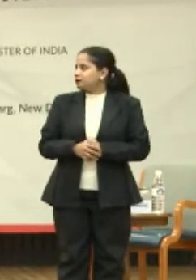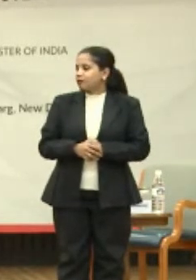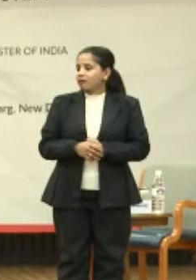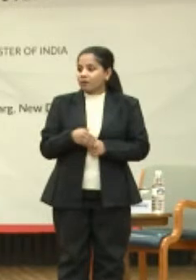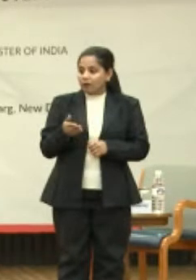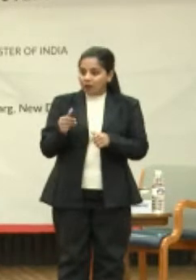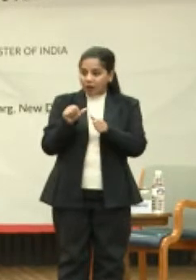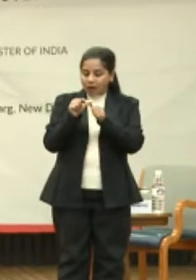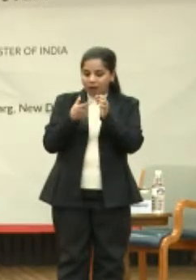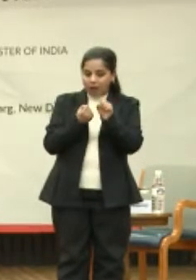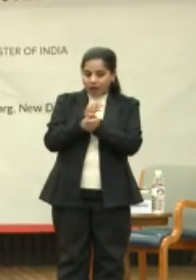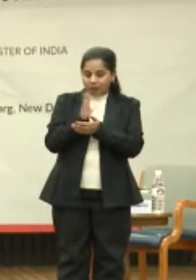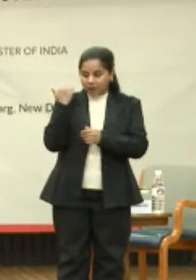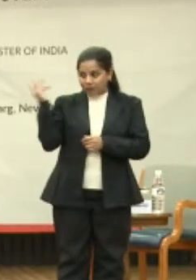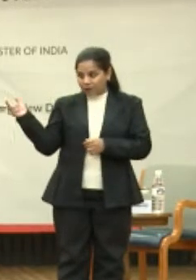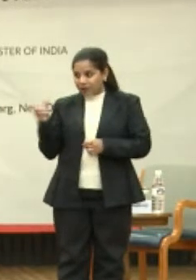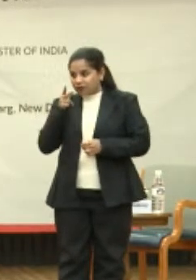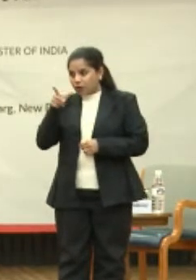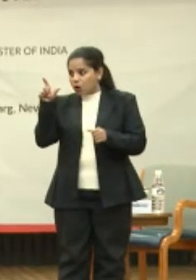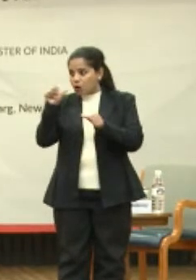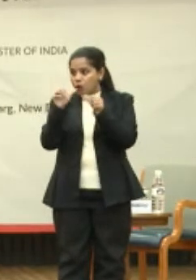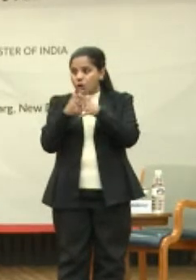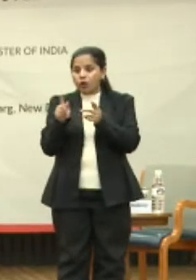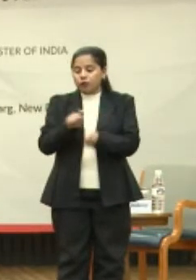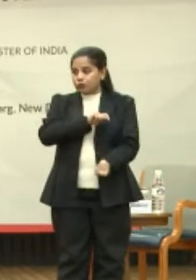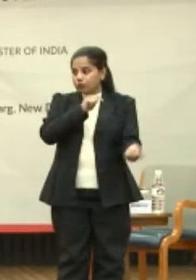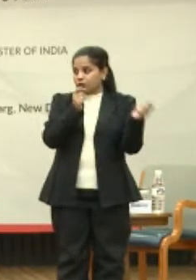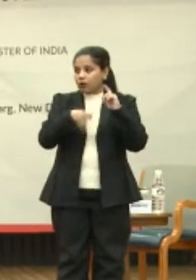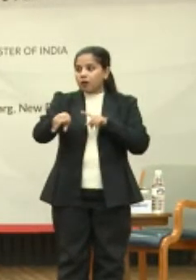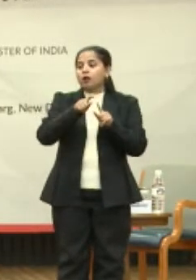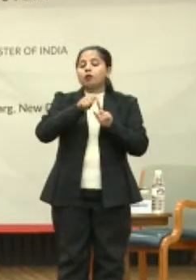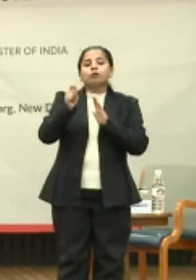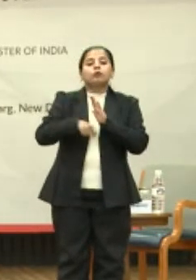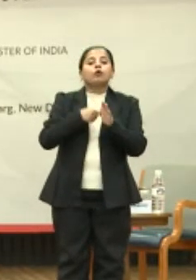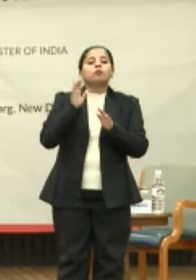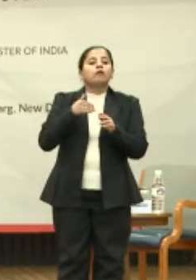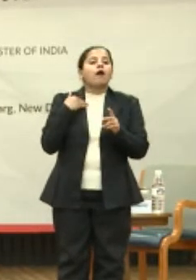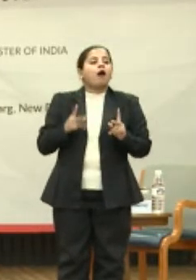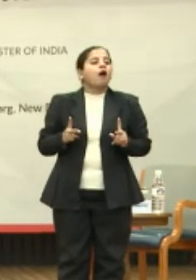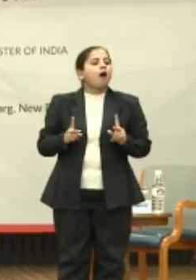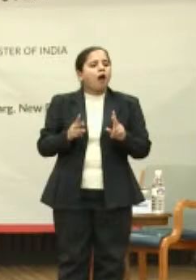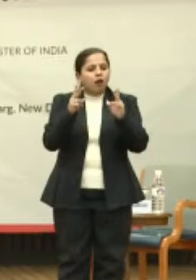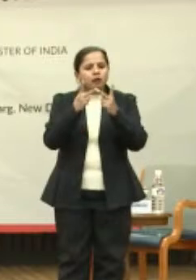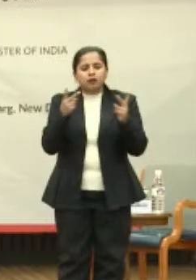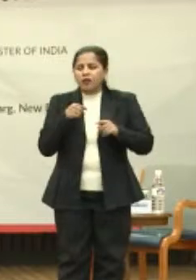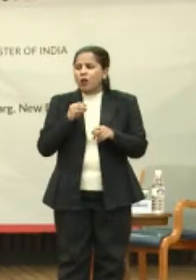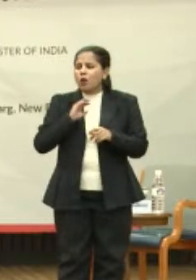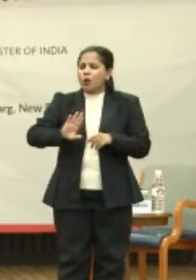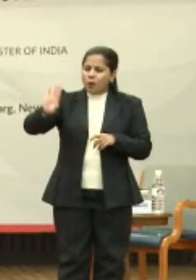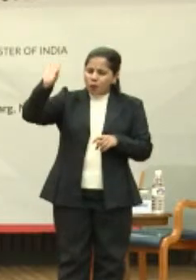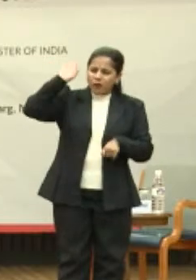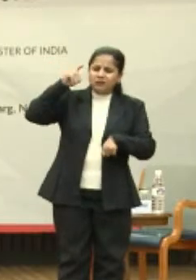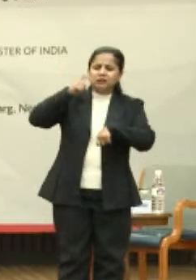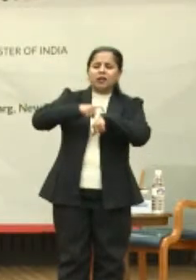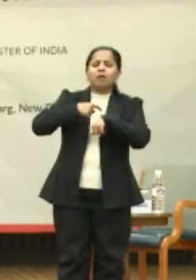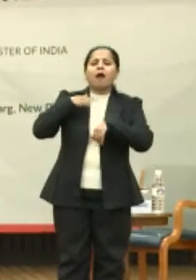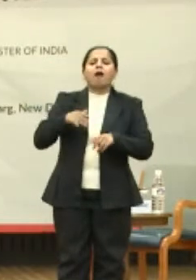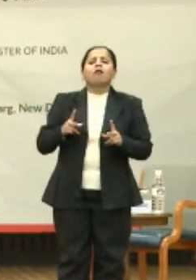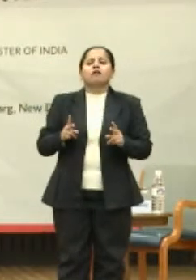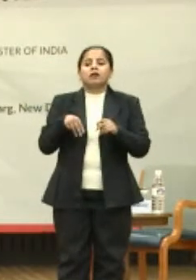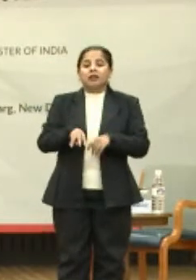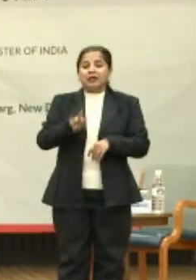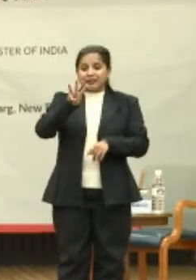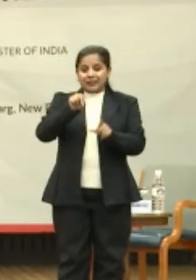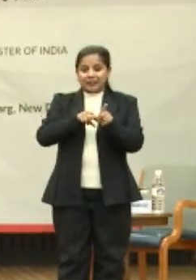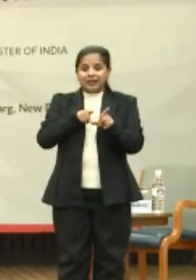Argha mentioned the law reforms project that I headed a long, long time ago, 30